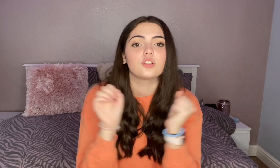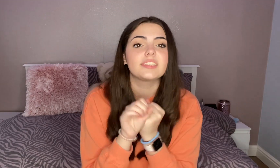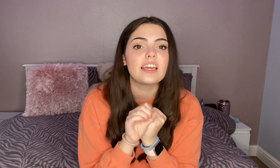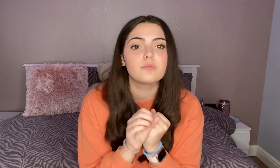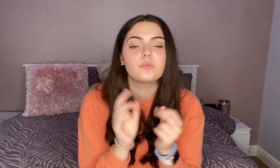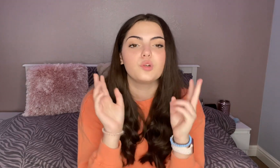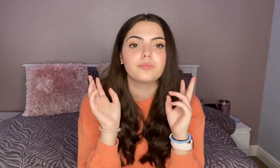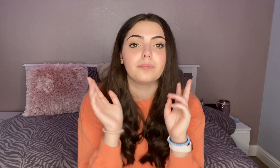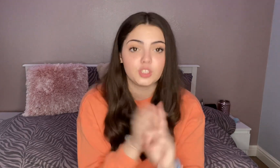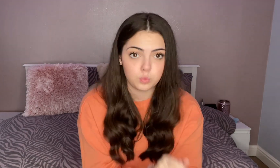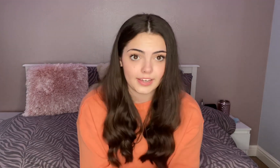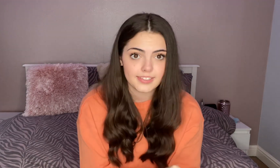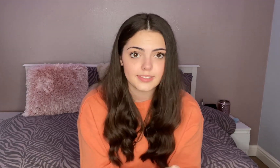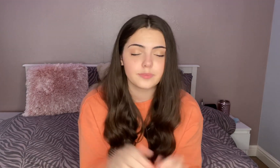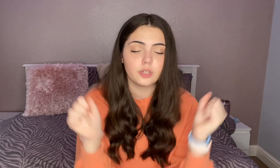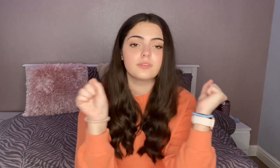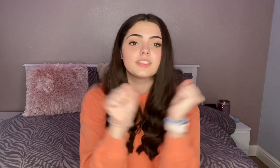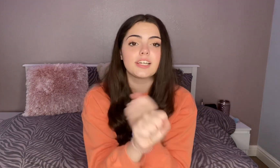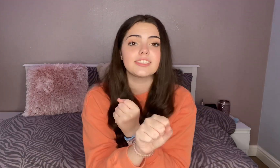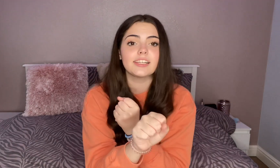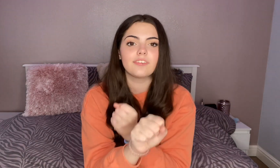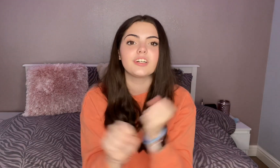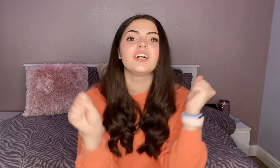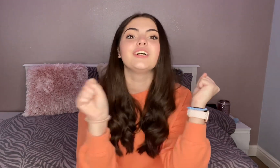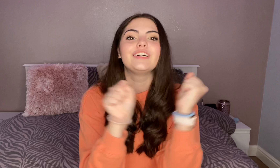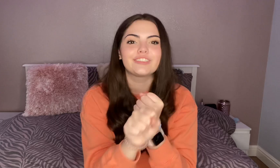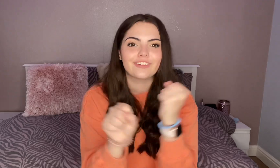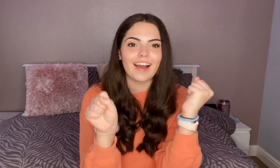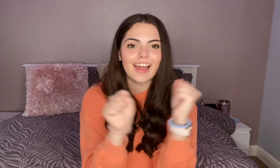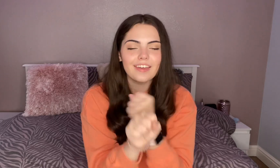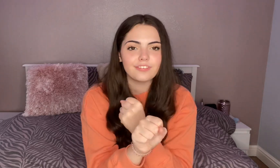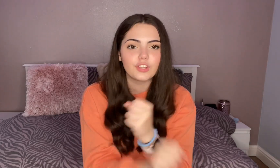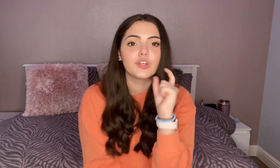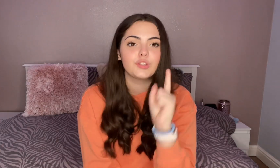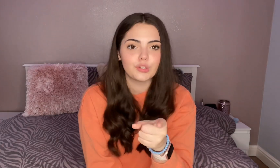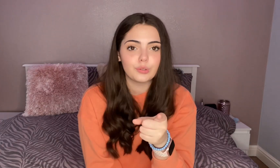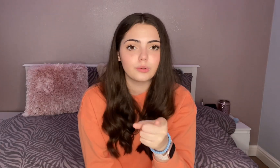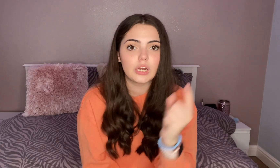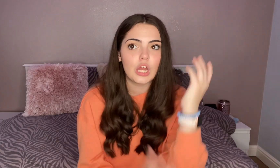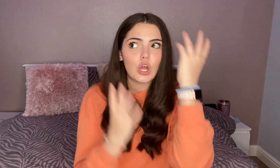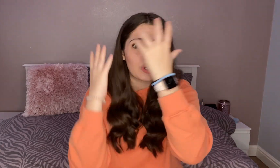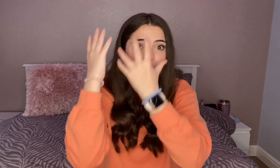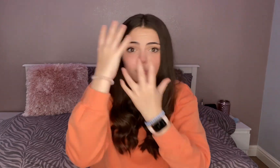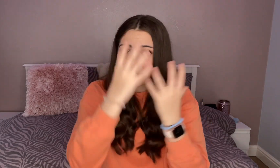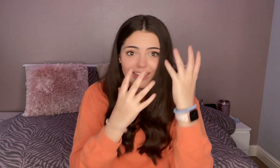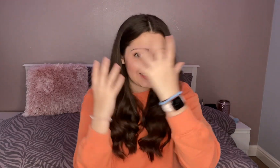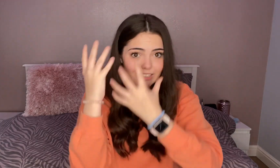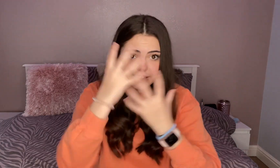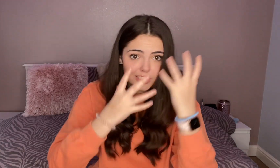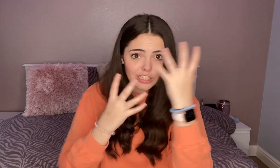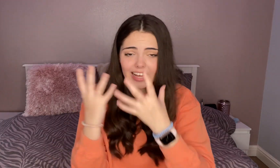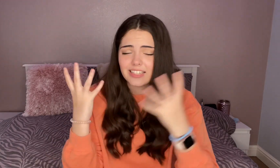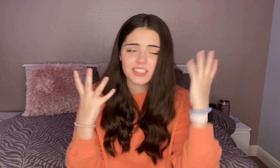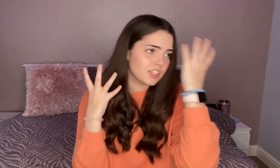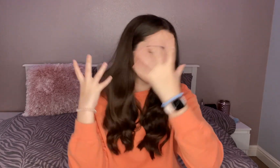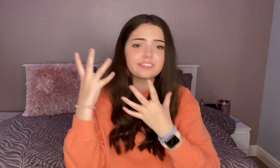same movement but twice. So, does it ever drive you crazy? So your hands around your